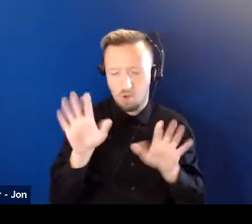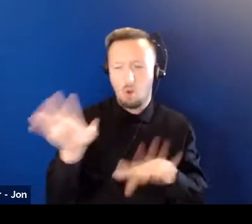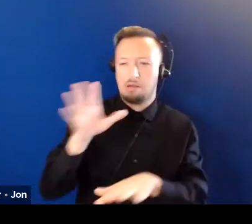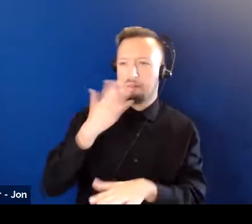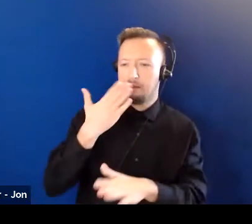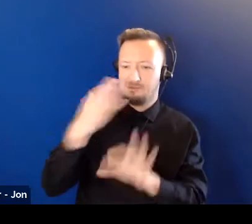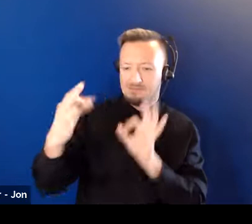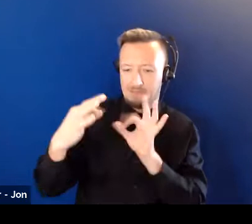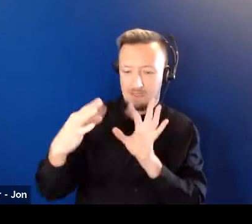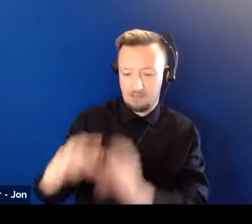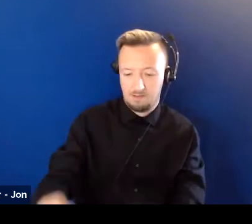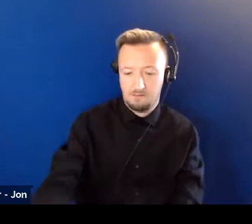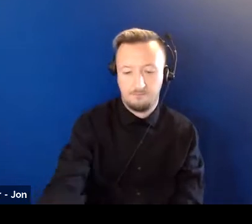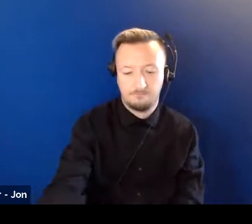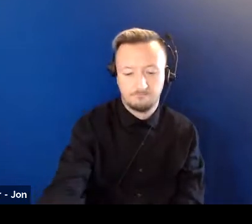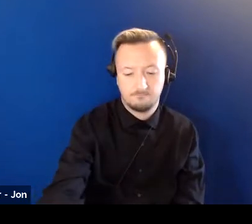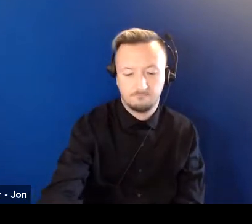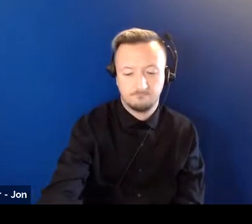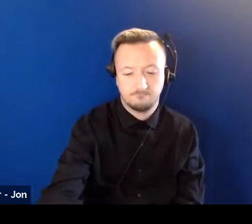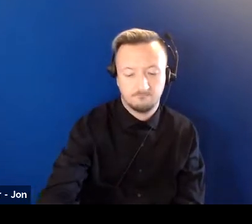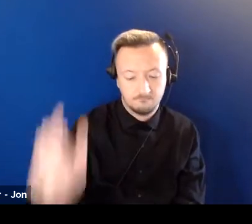on that. All right. So Do